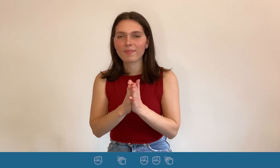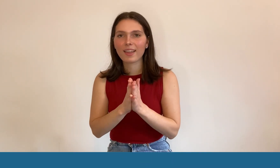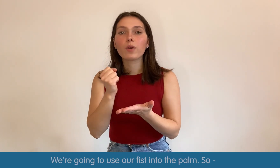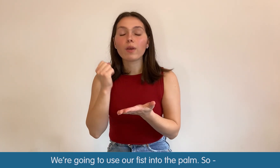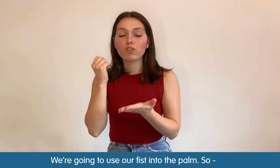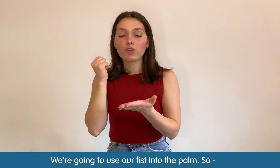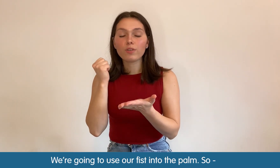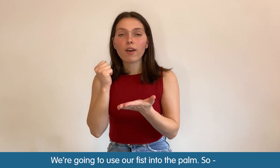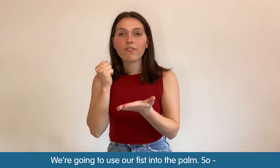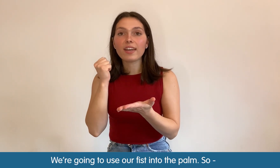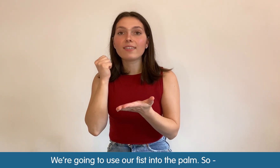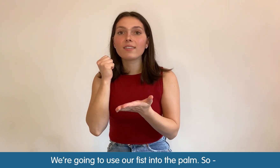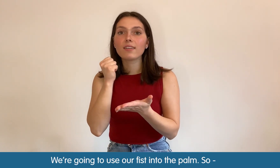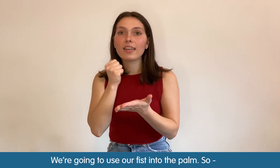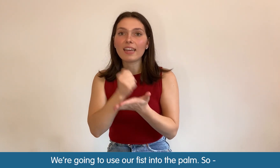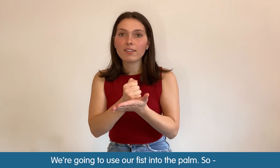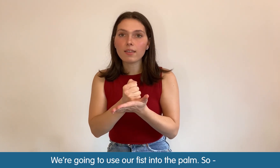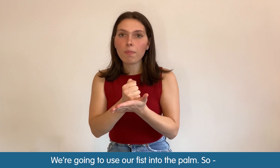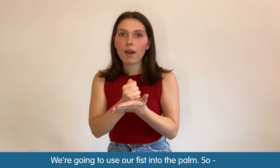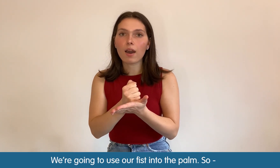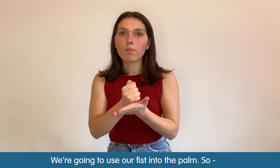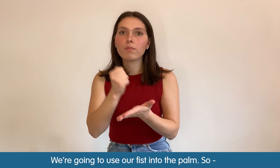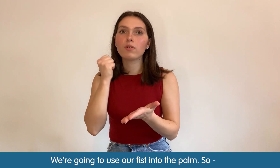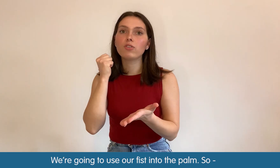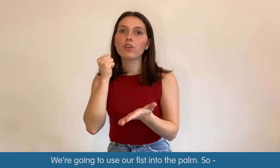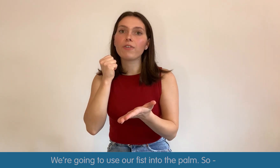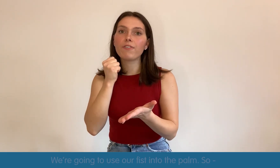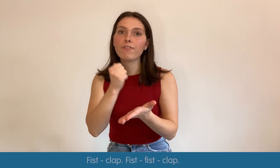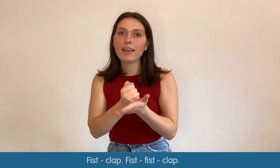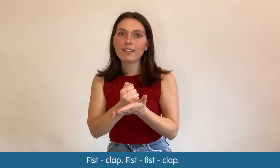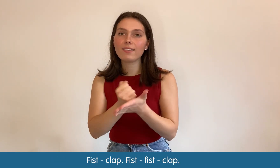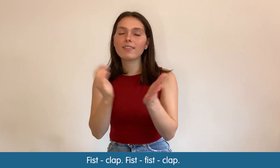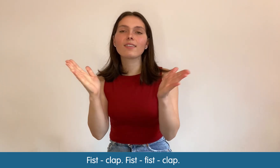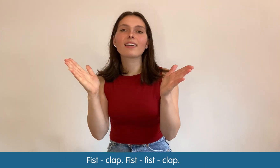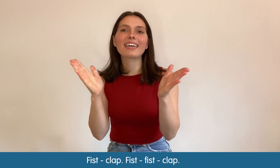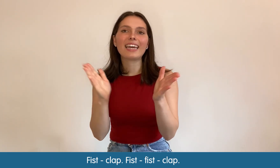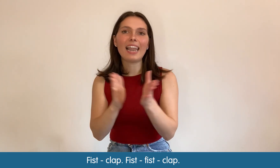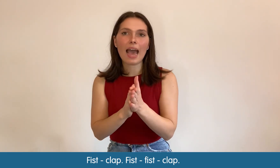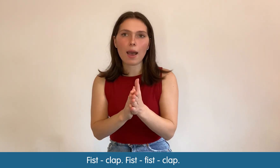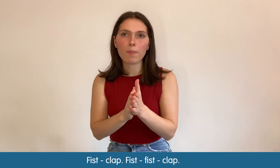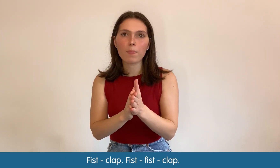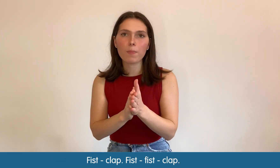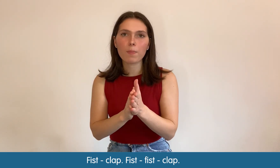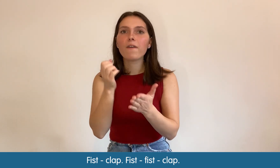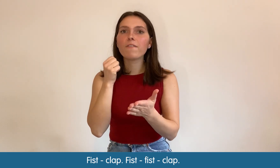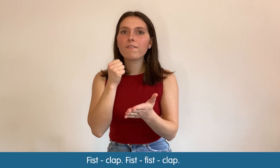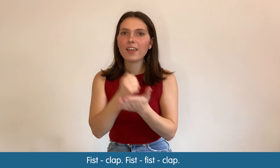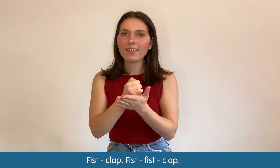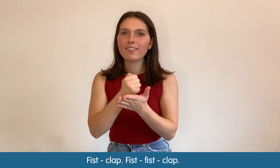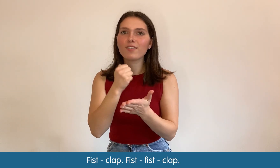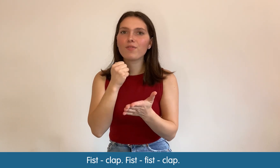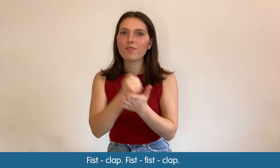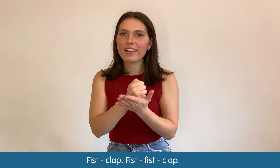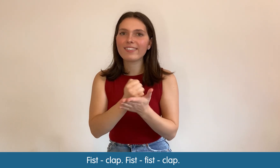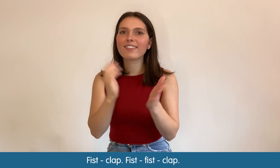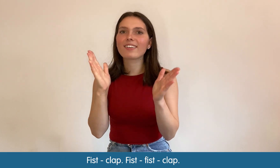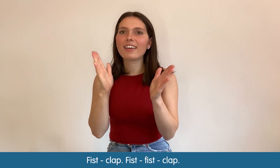We're going to use our fist into the palm. So fist, clap, fist, fist,